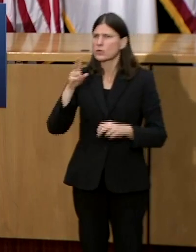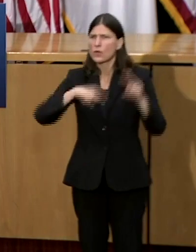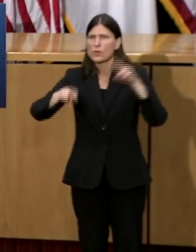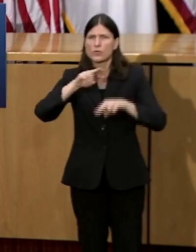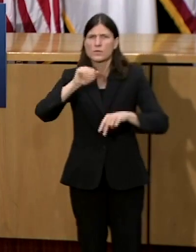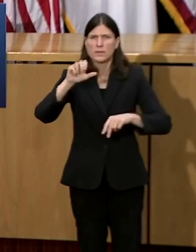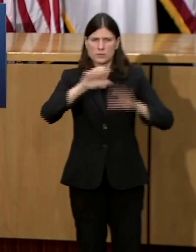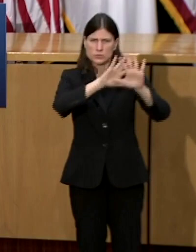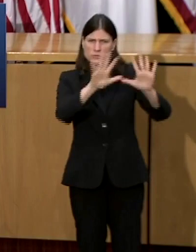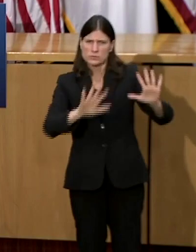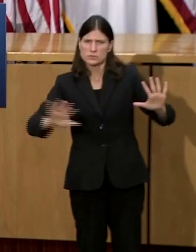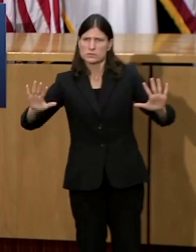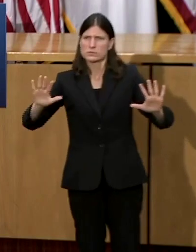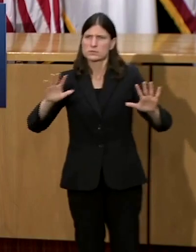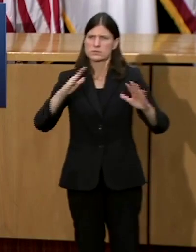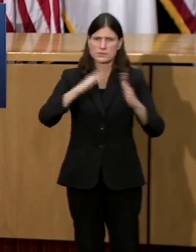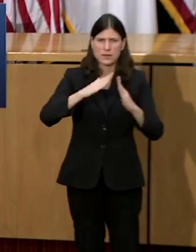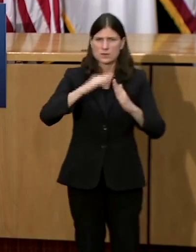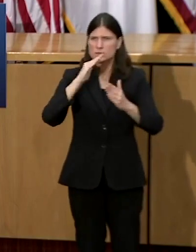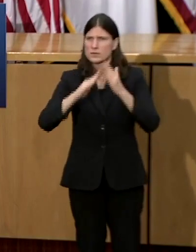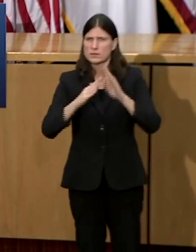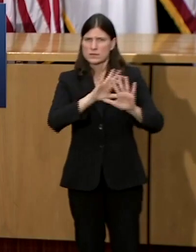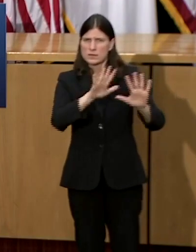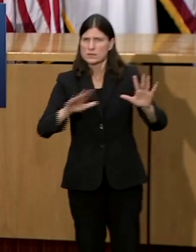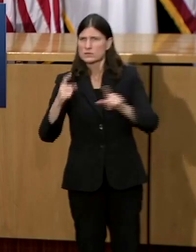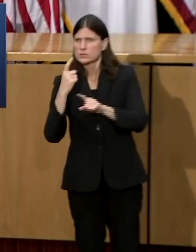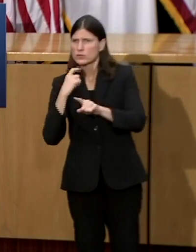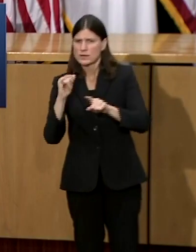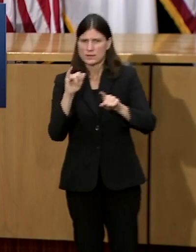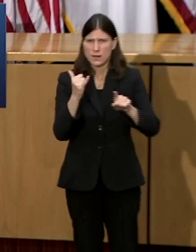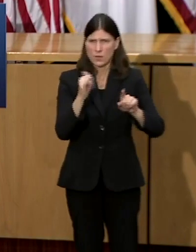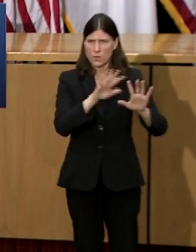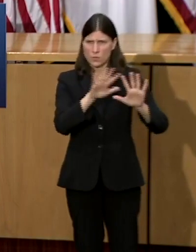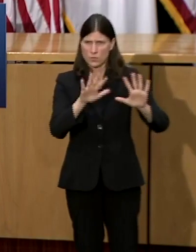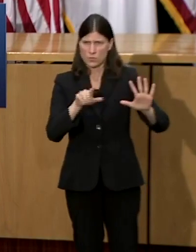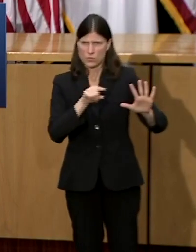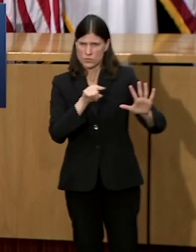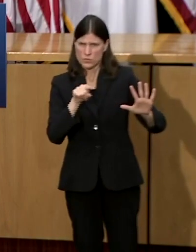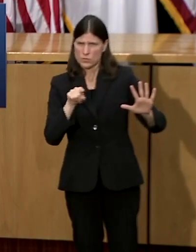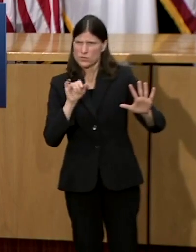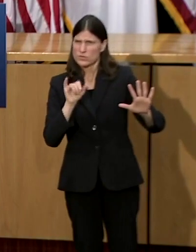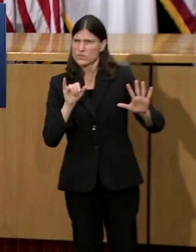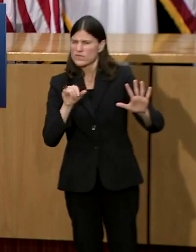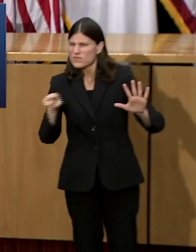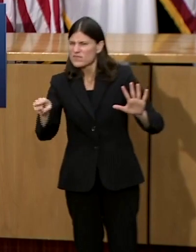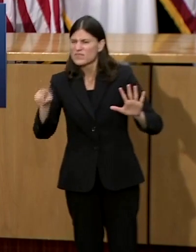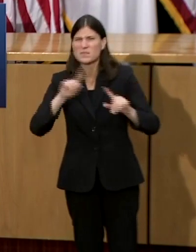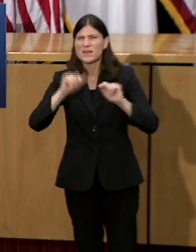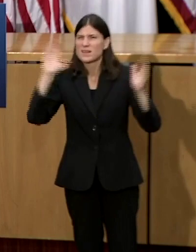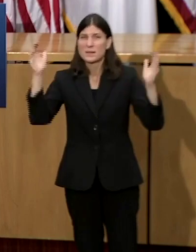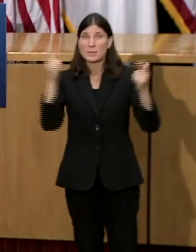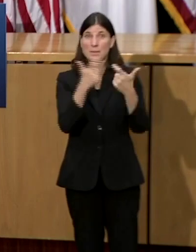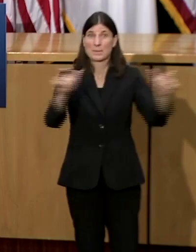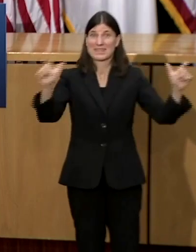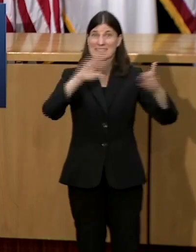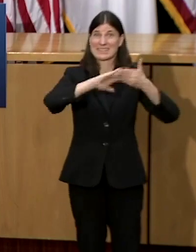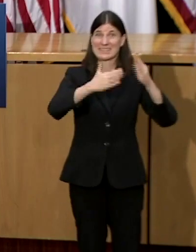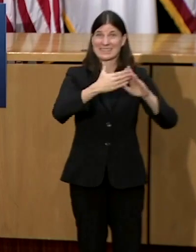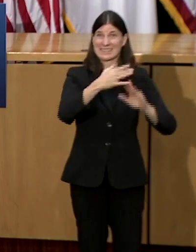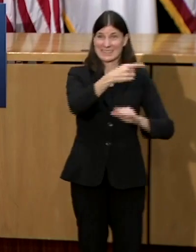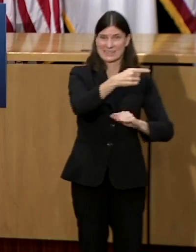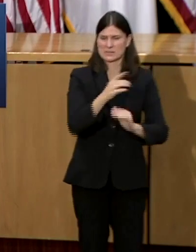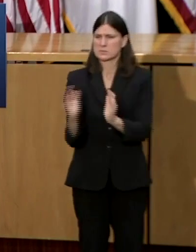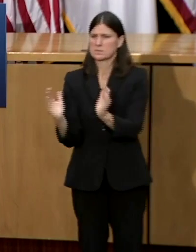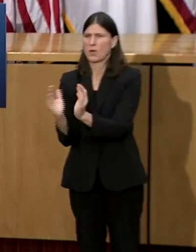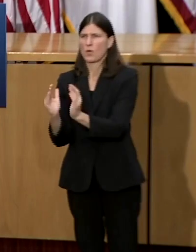smaller communities with a small number of cases are contributing to our case count in a meaningful way. Similar to the rest of the